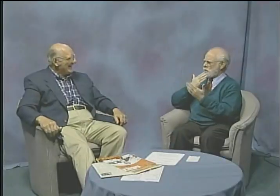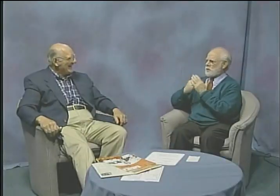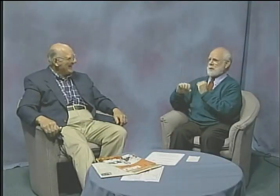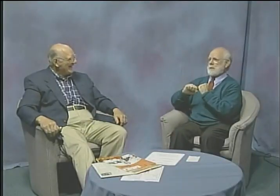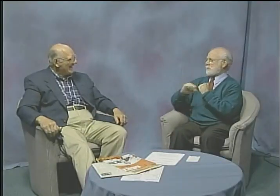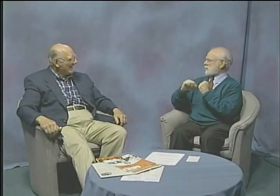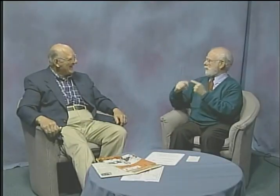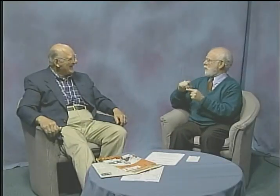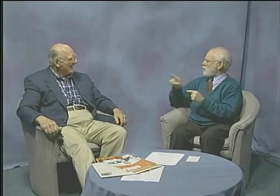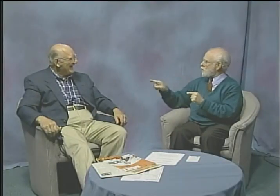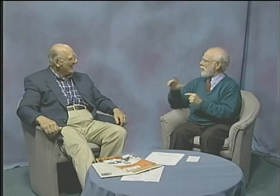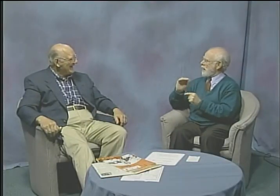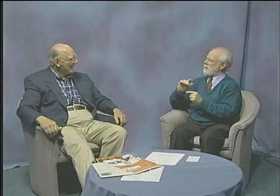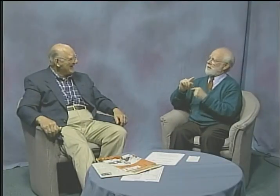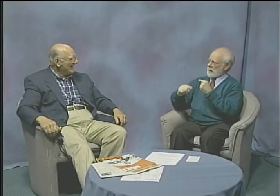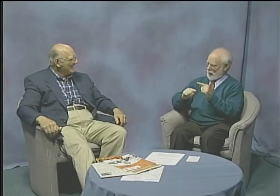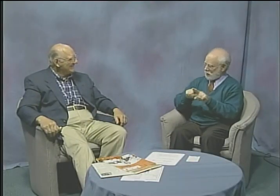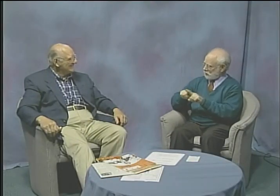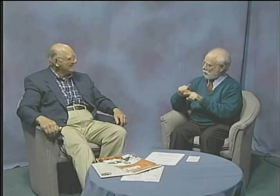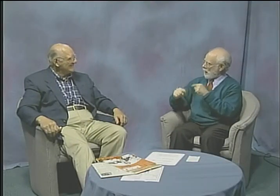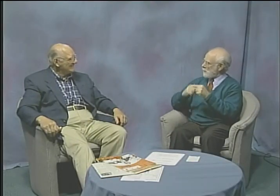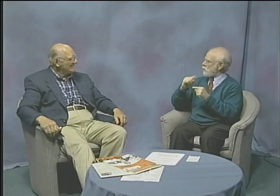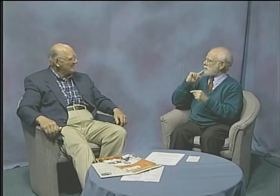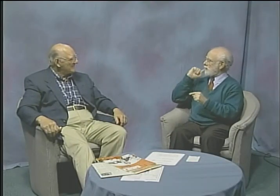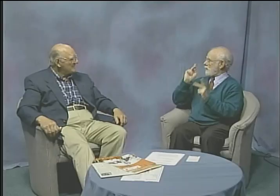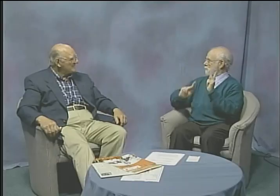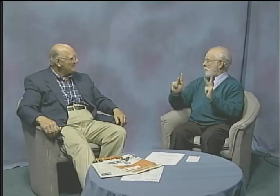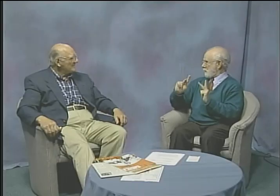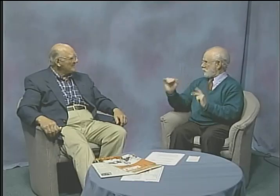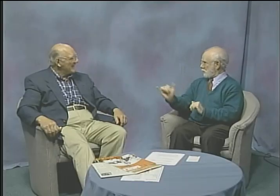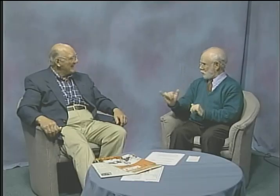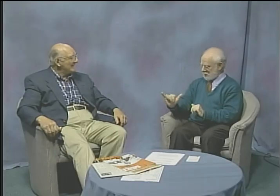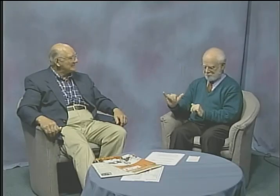Wonderful. Good publicity about you, and also about deaf people, too.